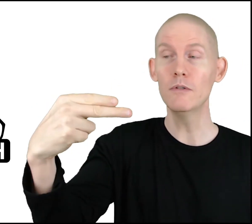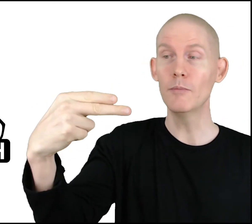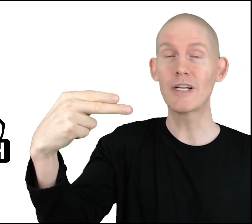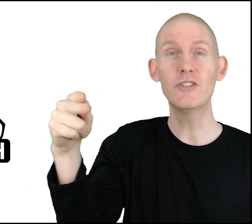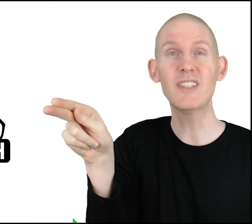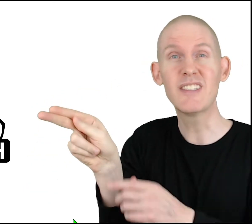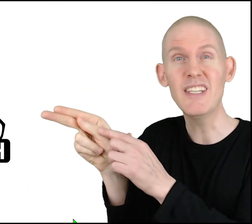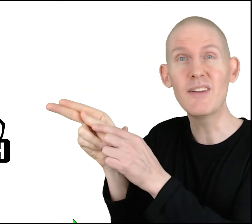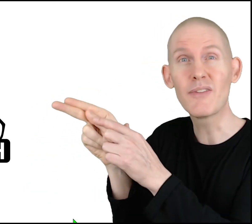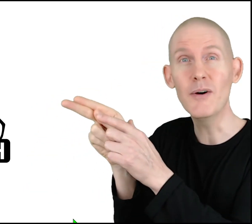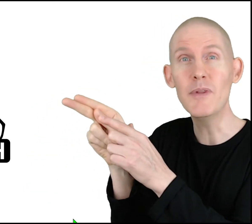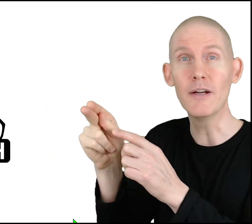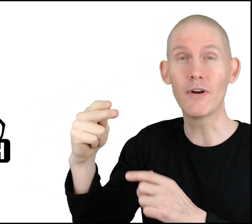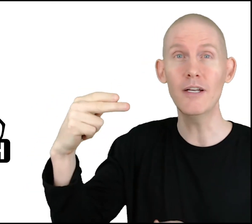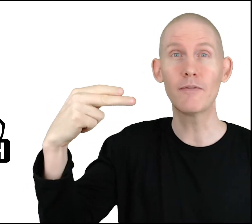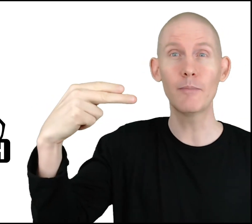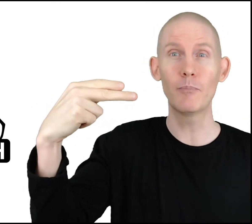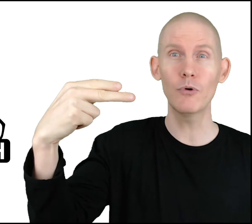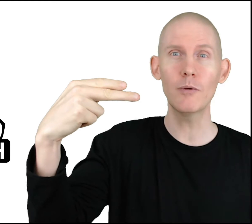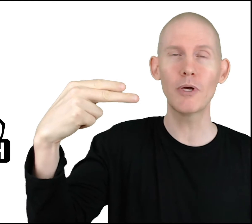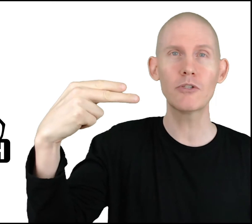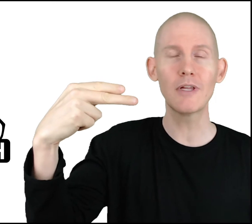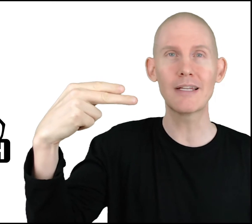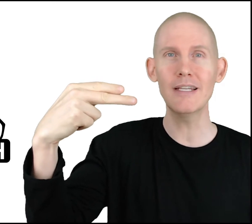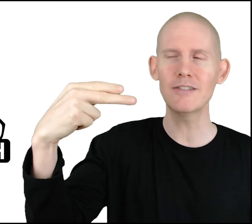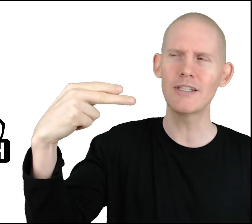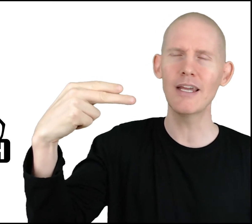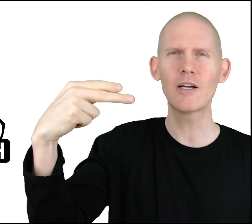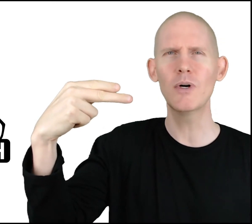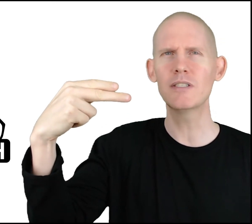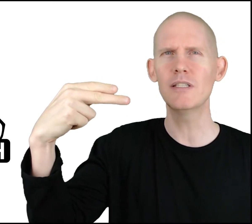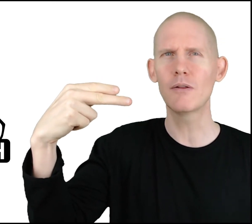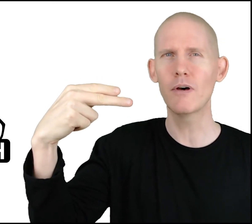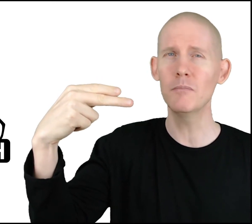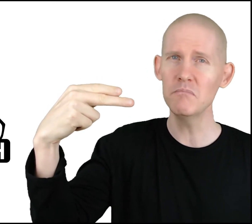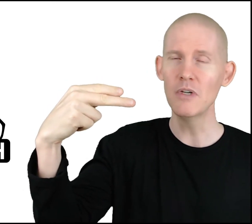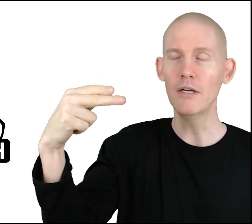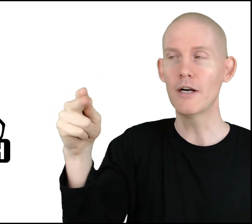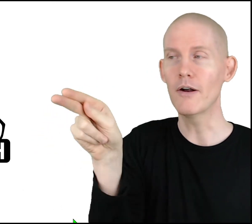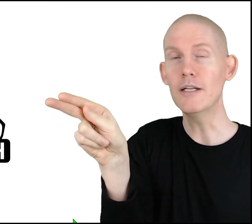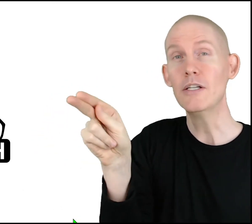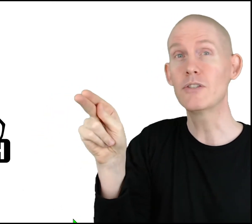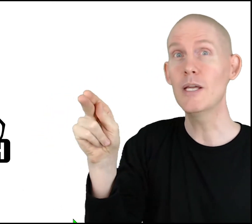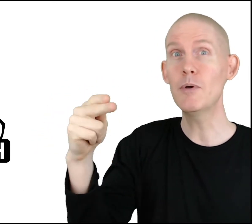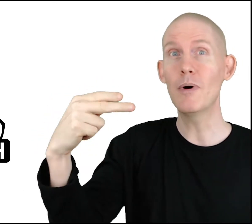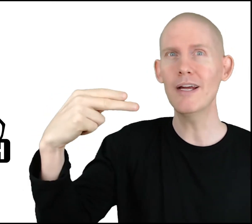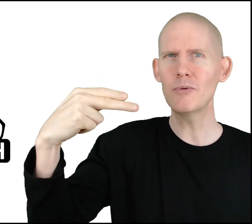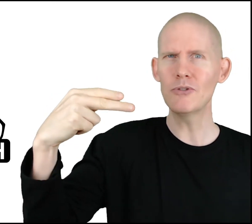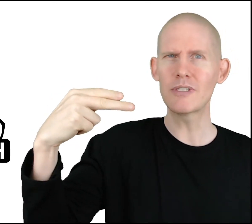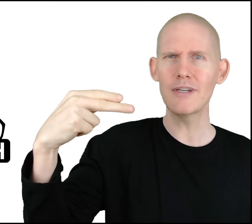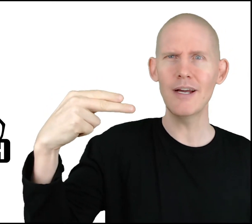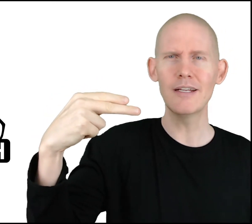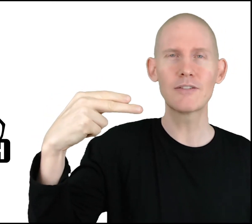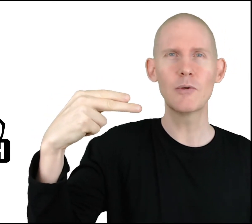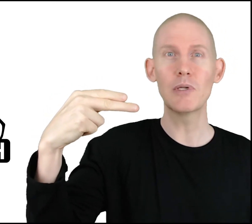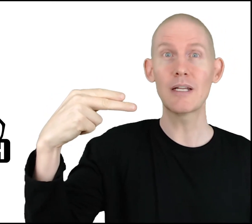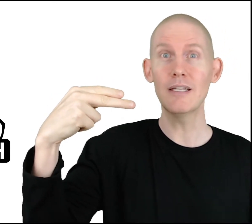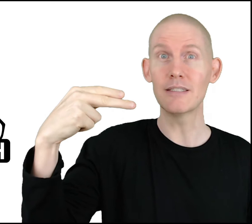because you can see the thumb there, right? If they put the picture like this, you can't quite see the thumb, right? Just keep in mind when you sign it, it's going to be like this,